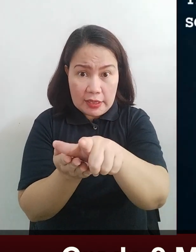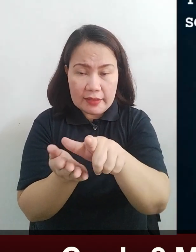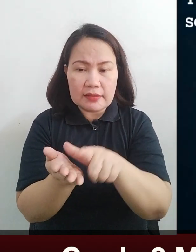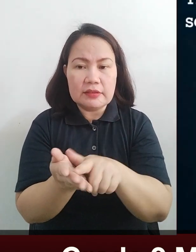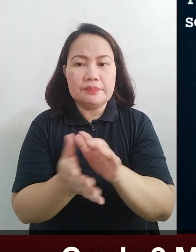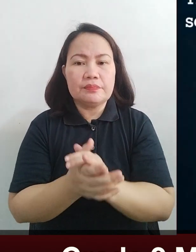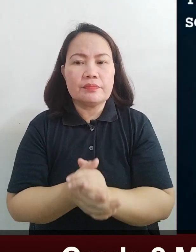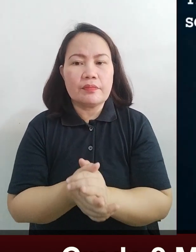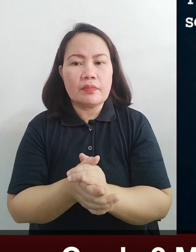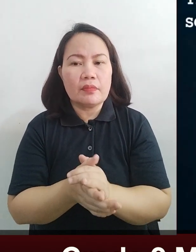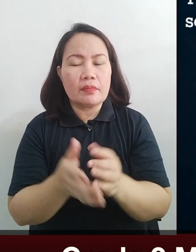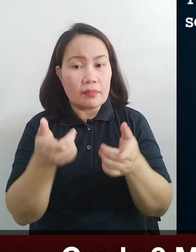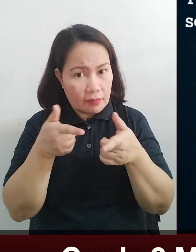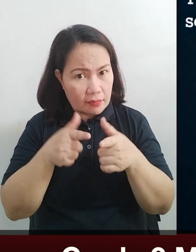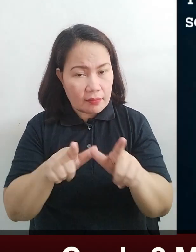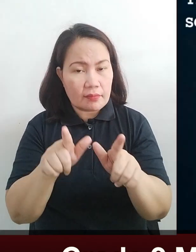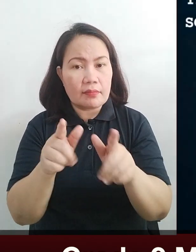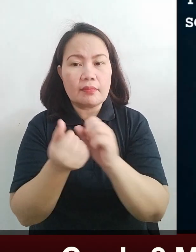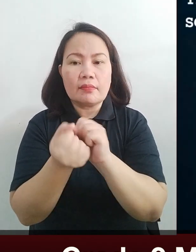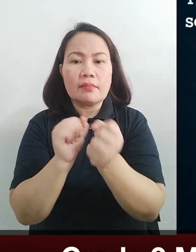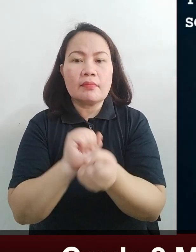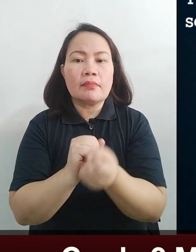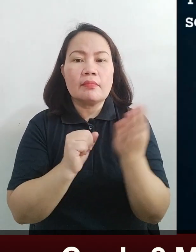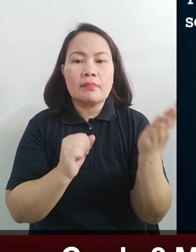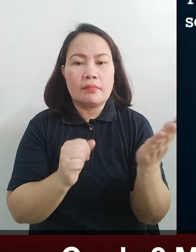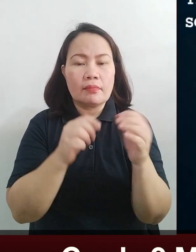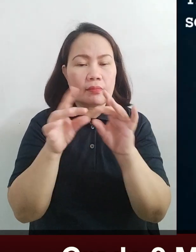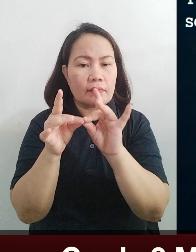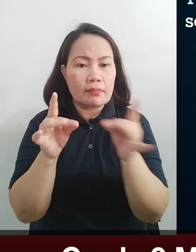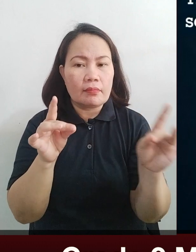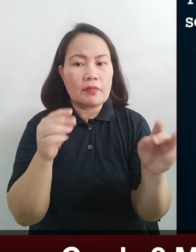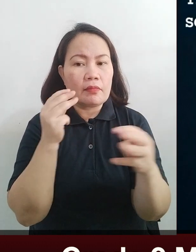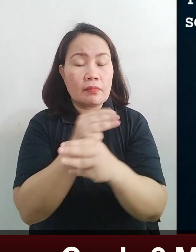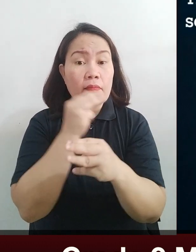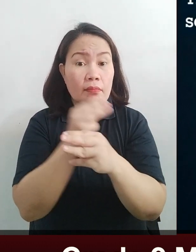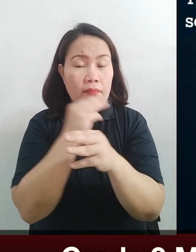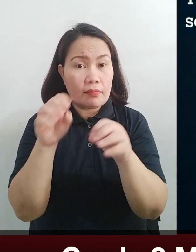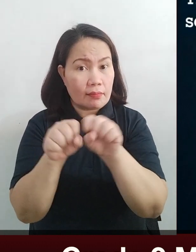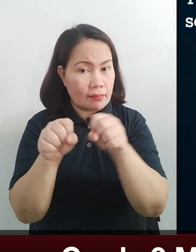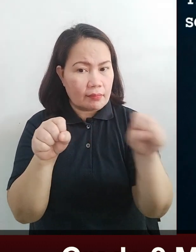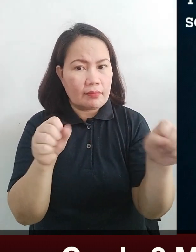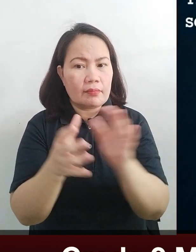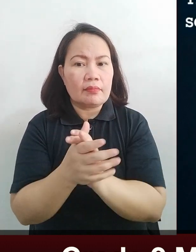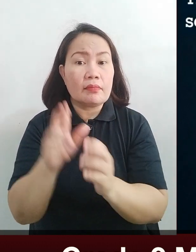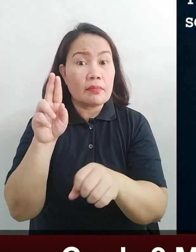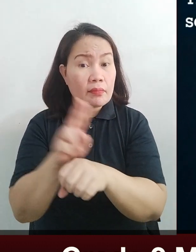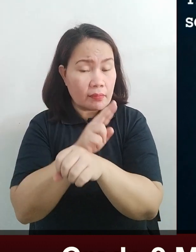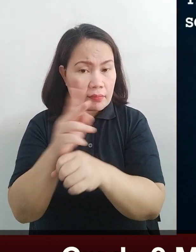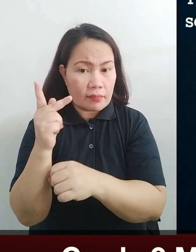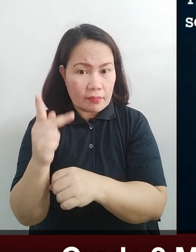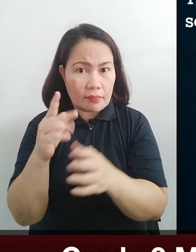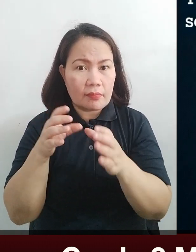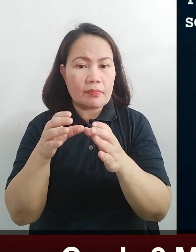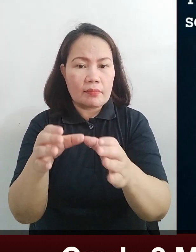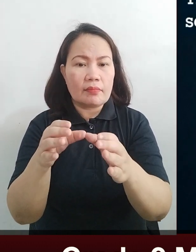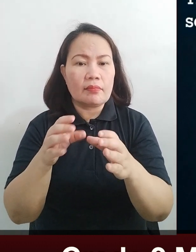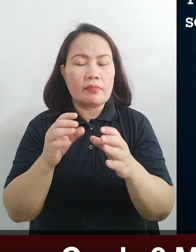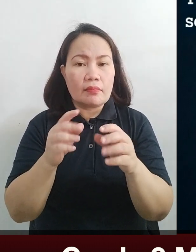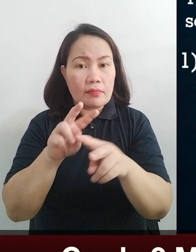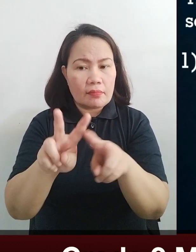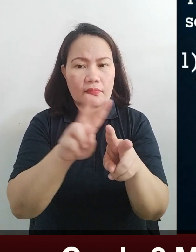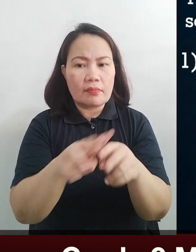let's translate each statement into a mathematical sentence. So, use K as the constant of